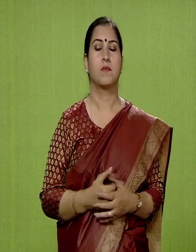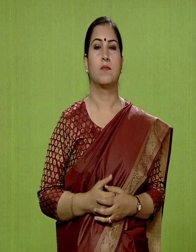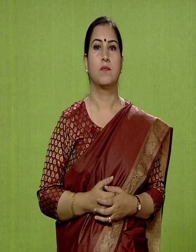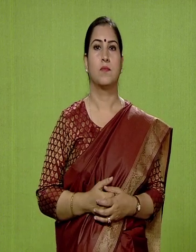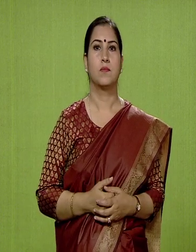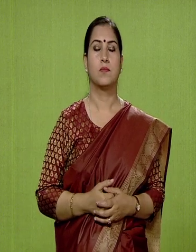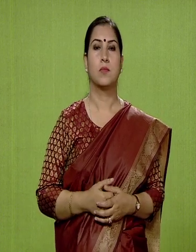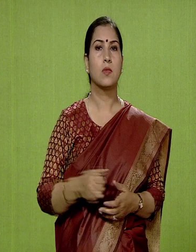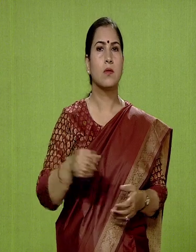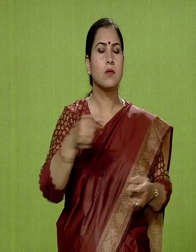we discussed the